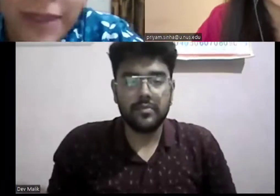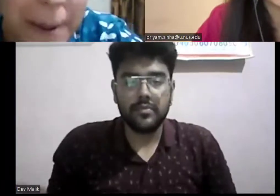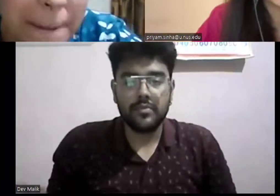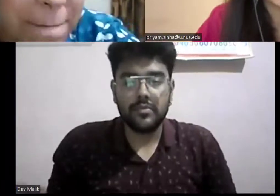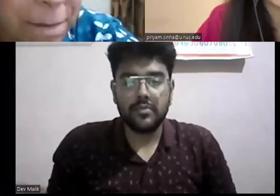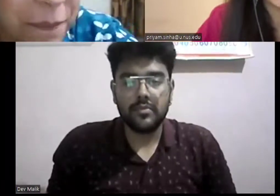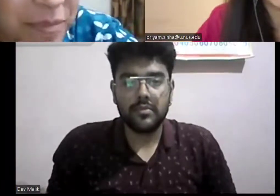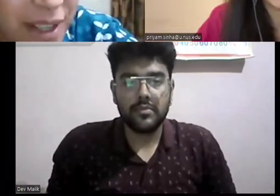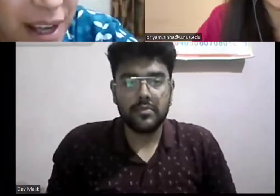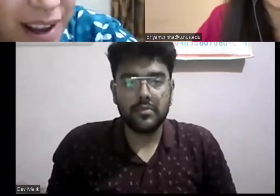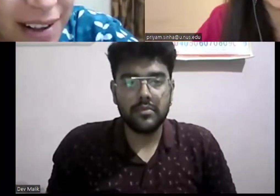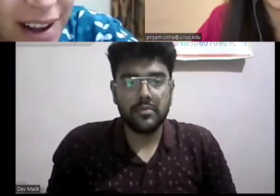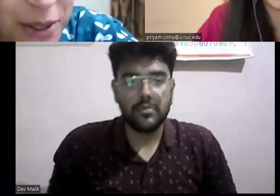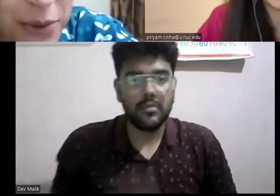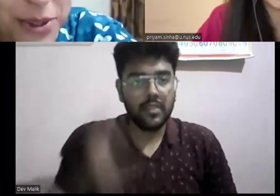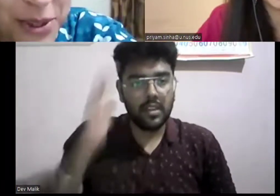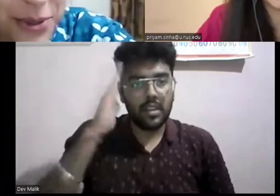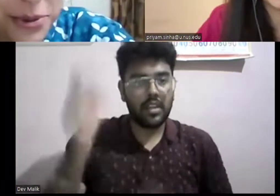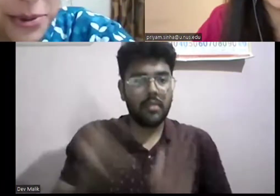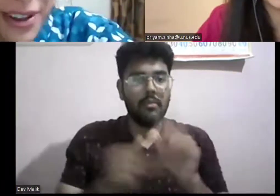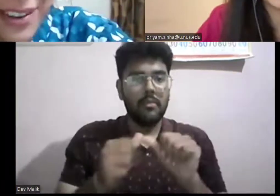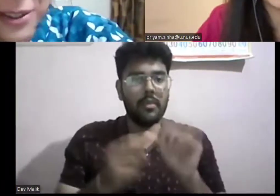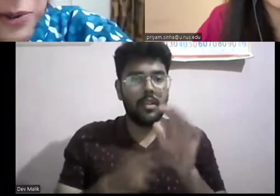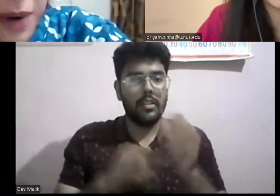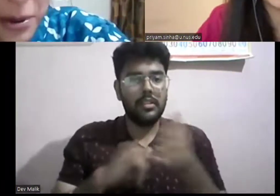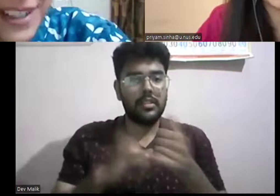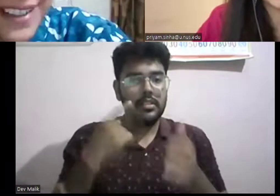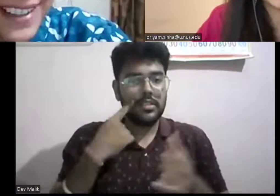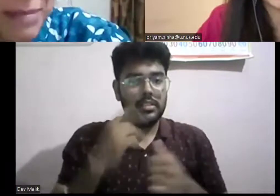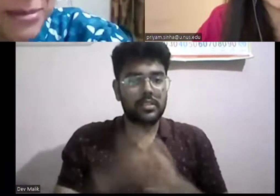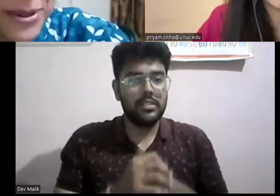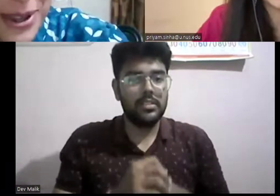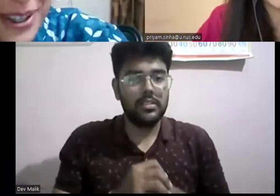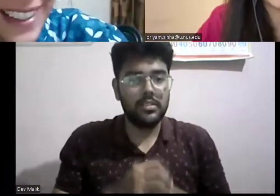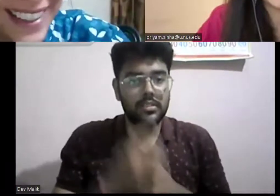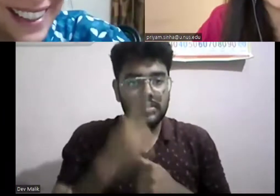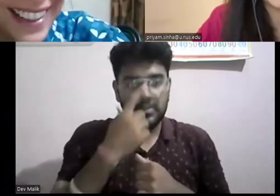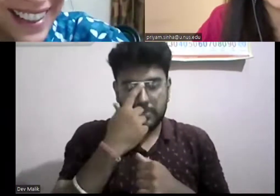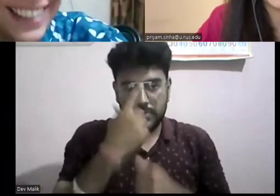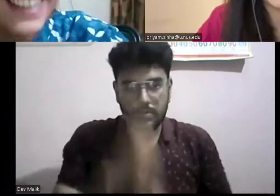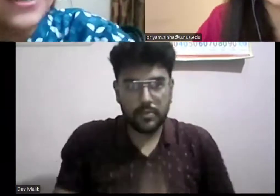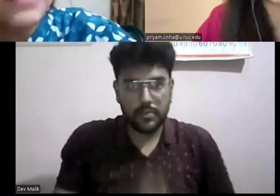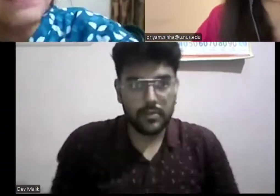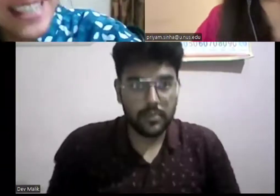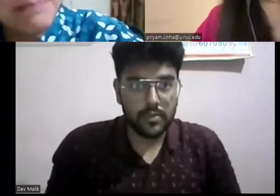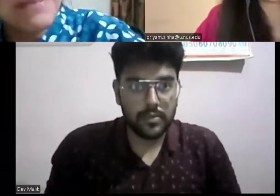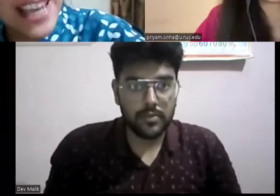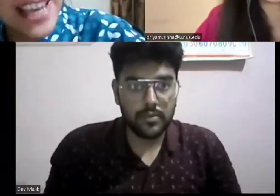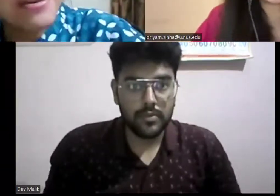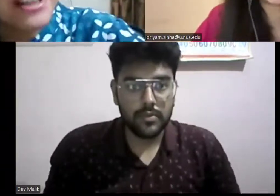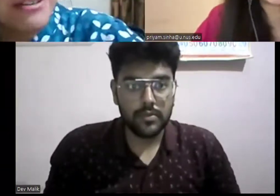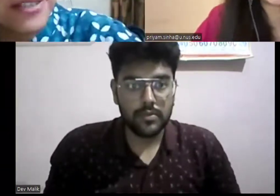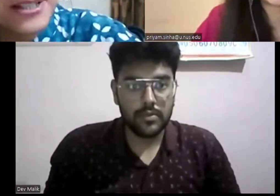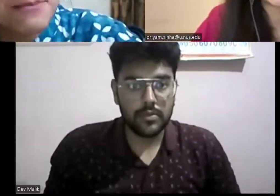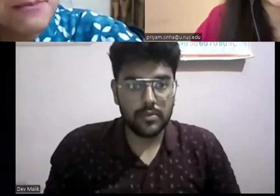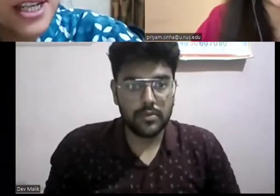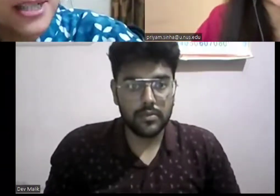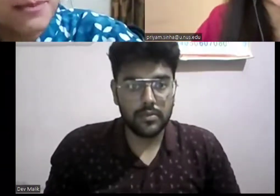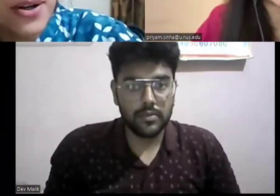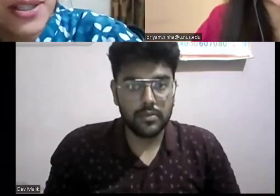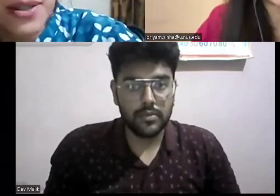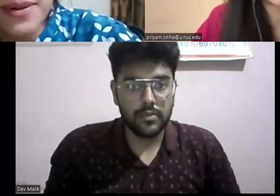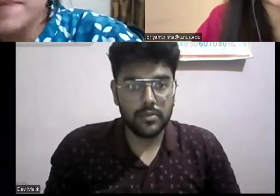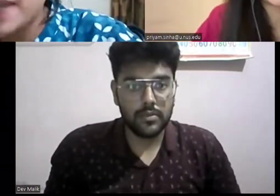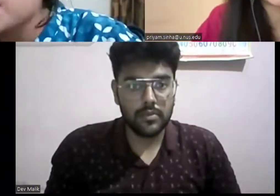Hi, Mansi. Anna, I used you throughout. I'm so sorry. No, But no. it became a reference